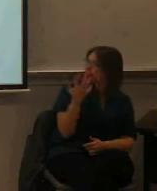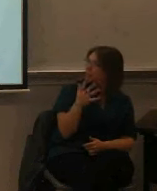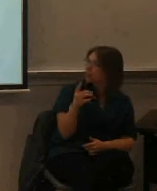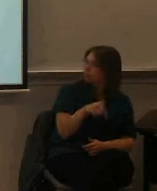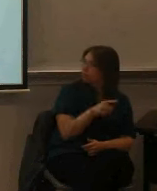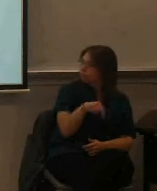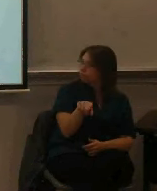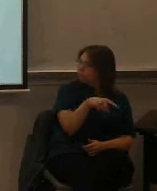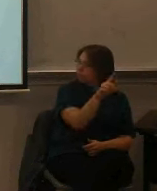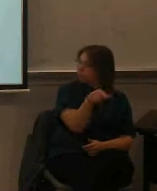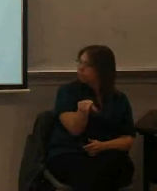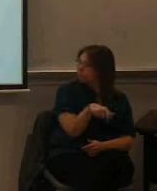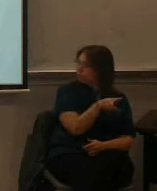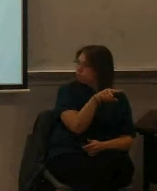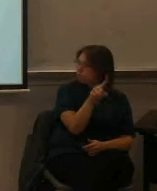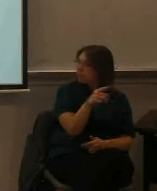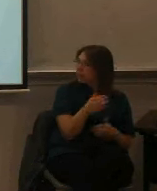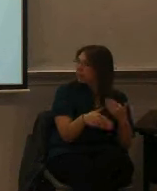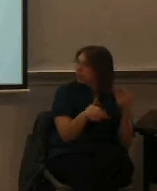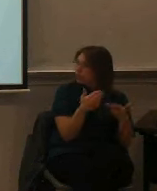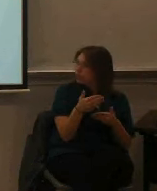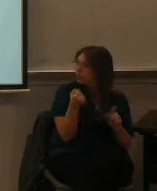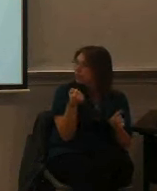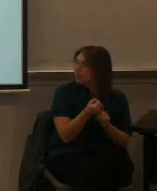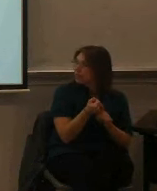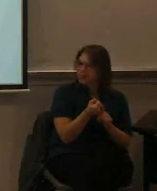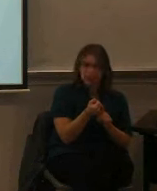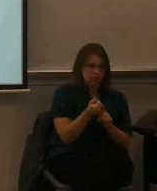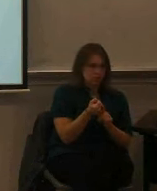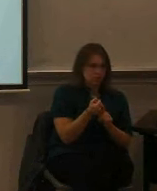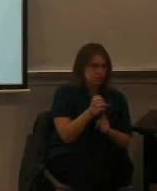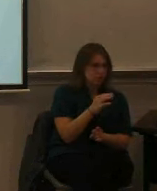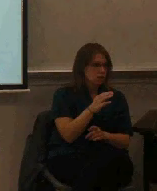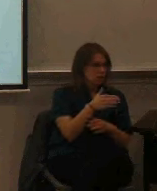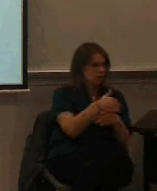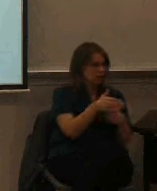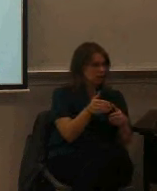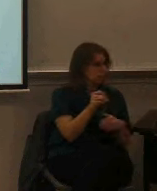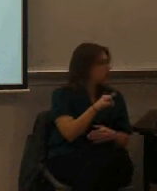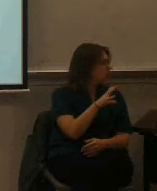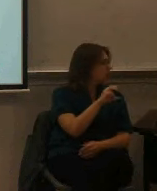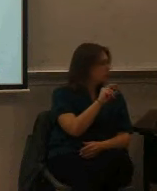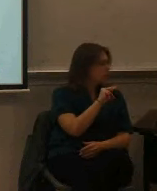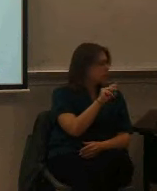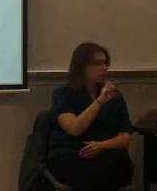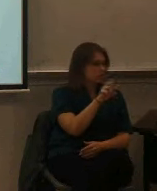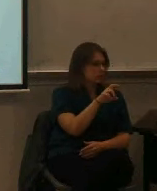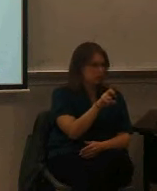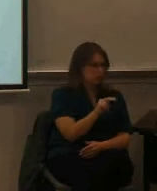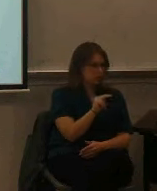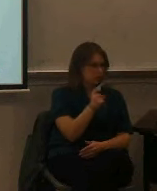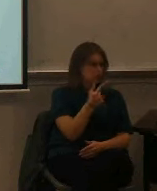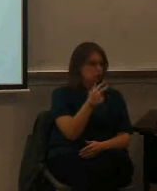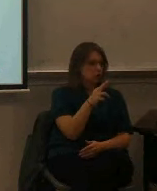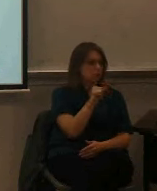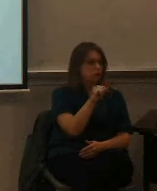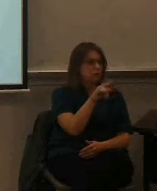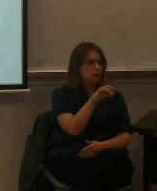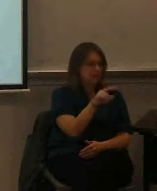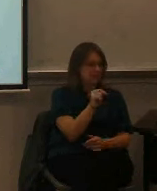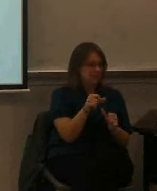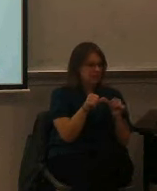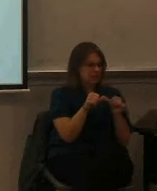sort of randomly wandering around, and then eventually it hits the edge of the concentration gradient, and it keeps going until